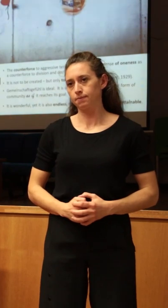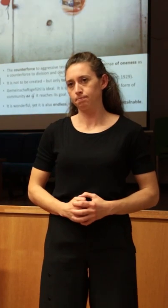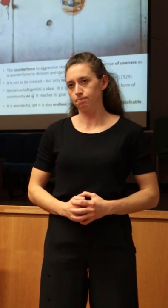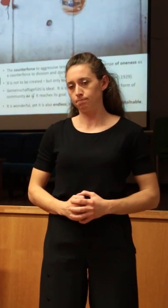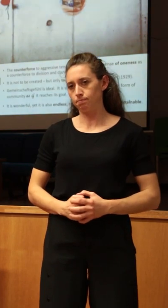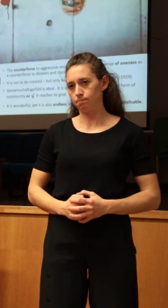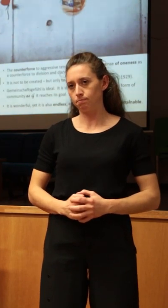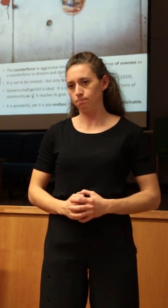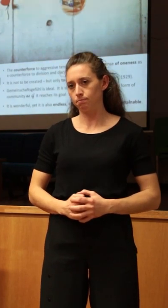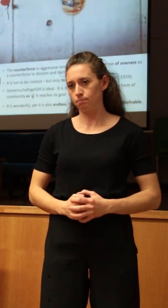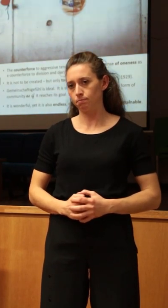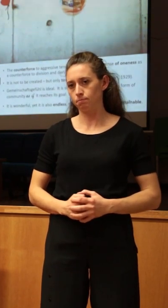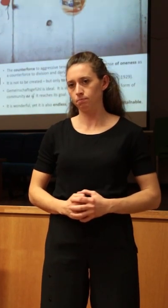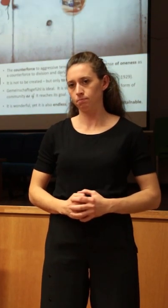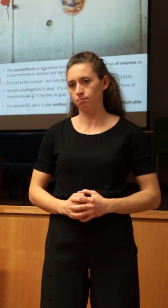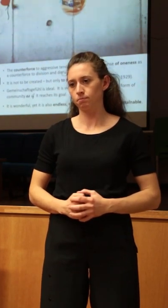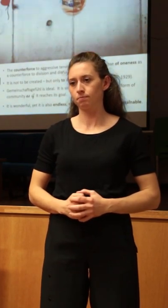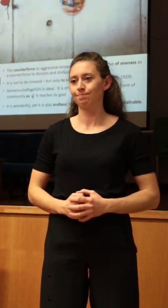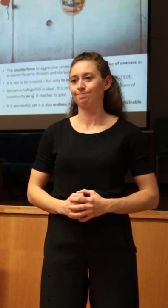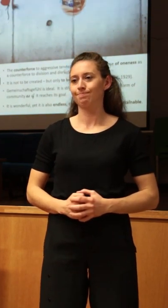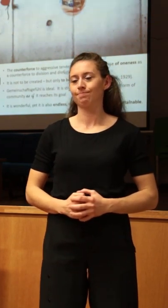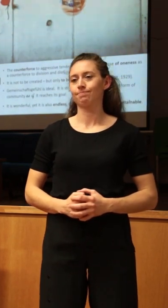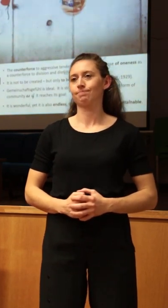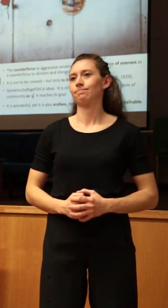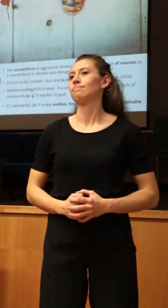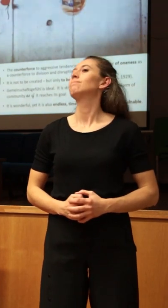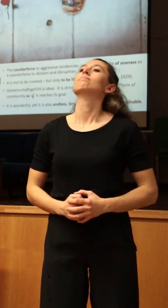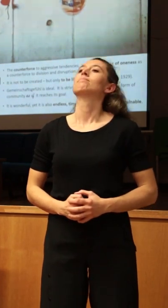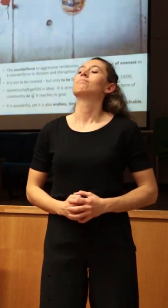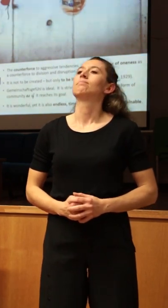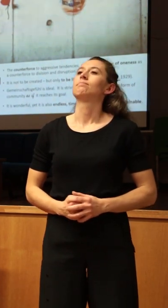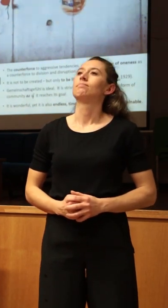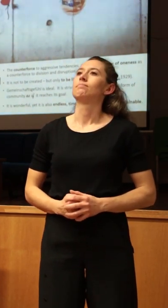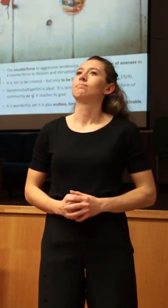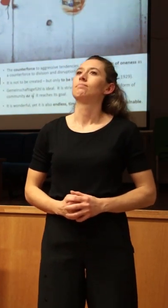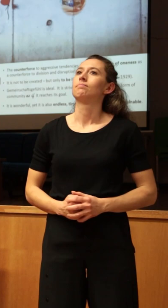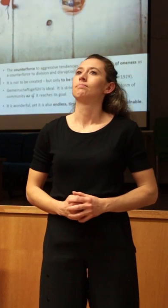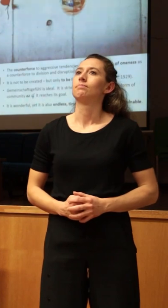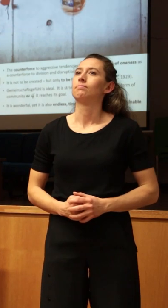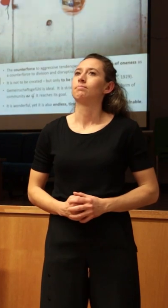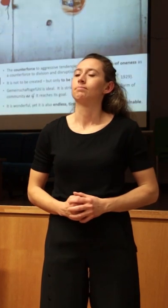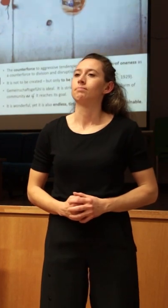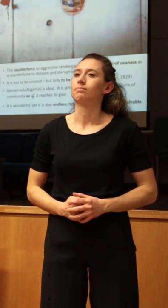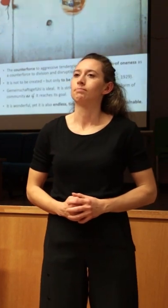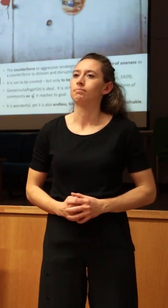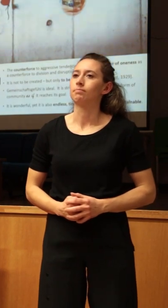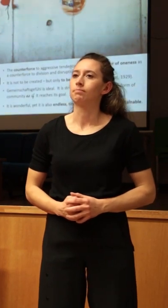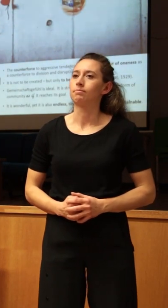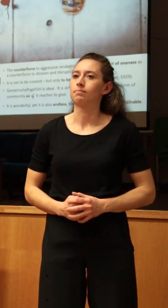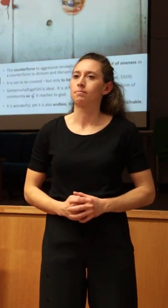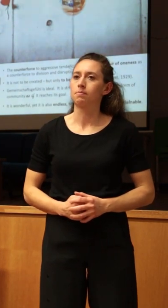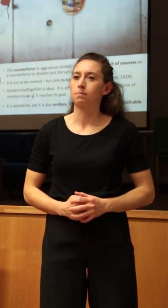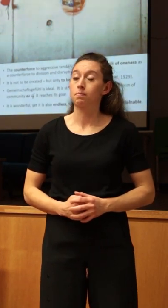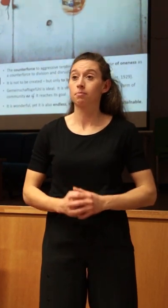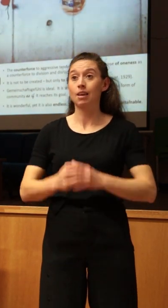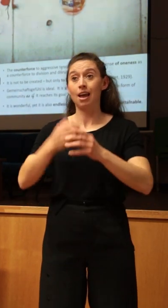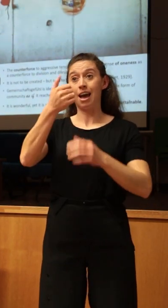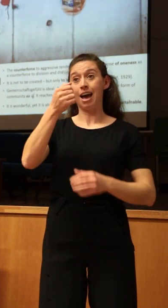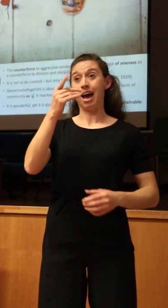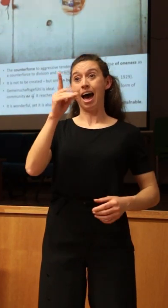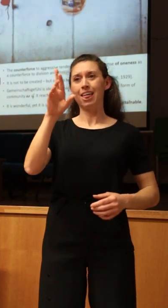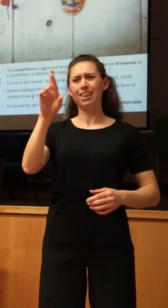as both in time-wise, like one with your ancestors and one with those who come after you.